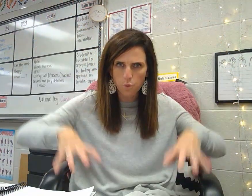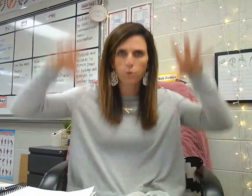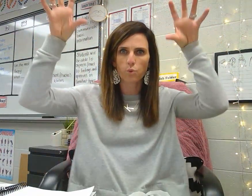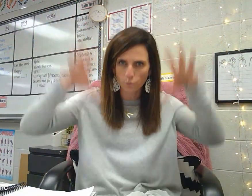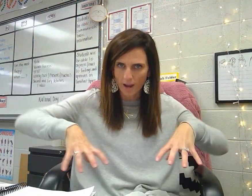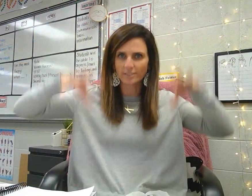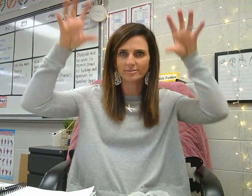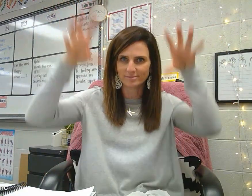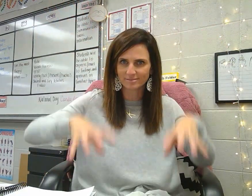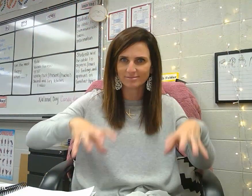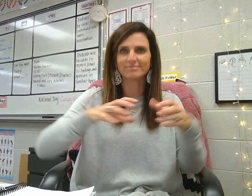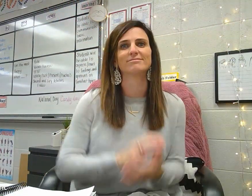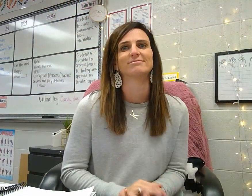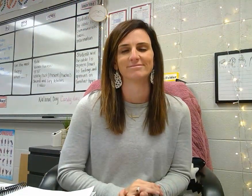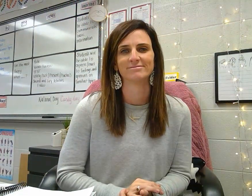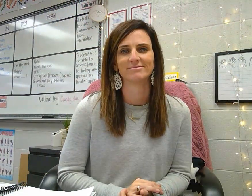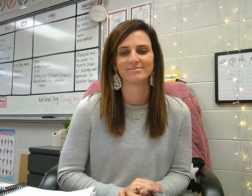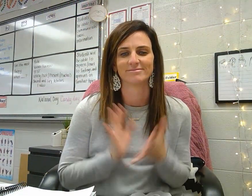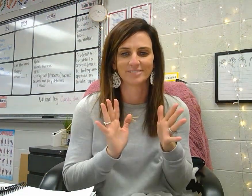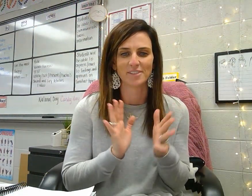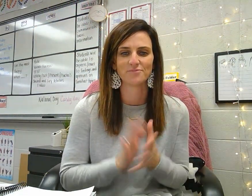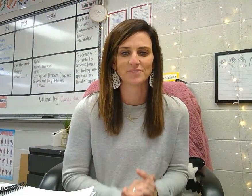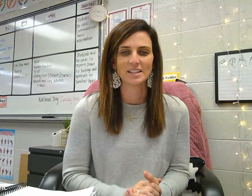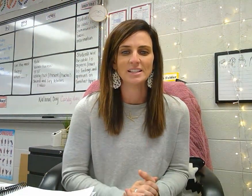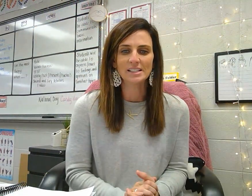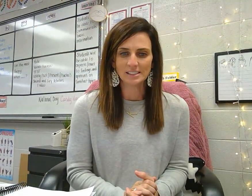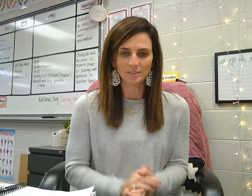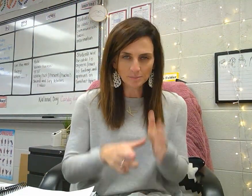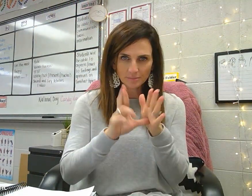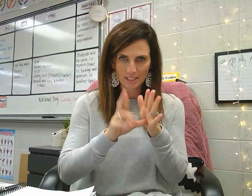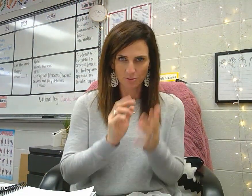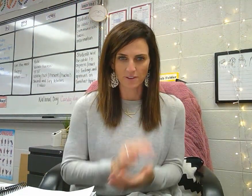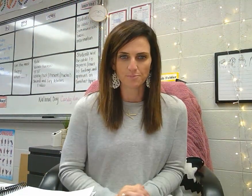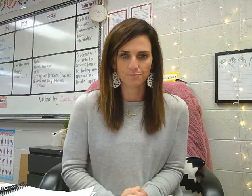okay. Let's review.